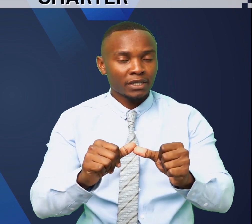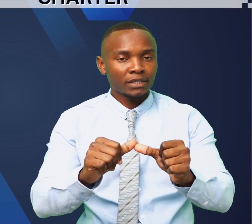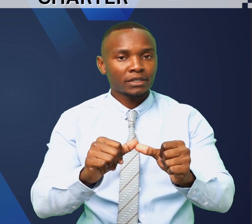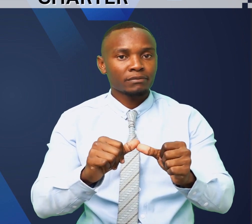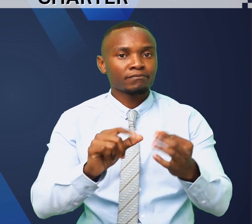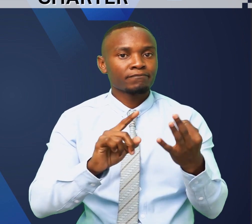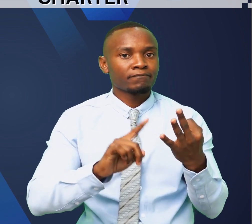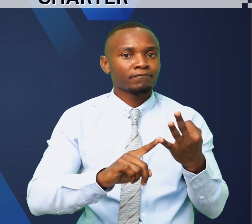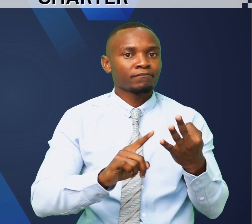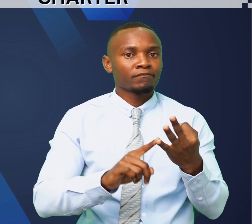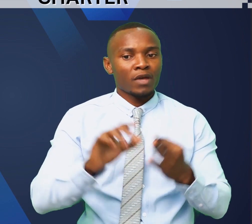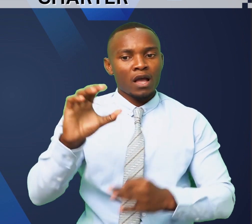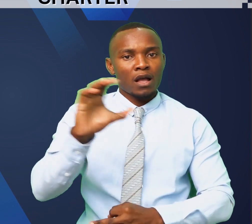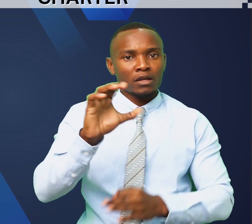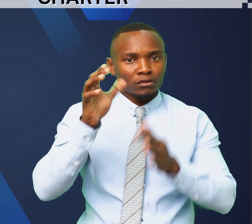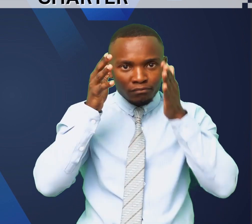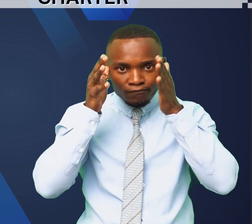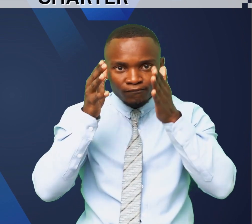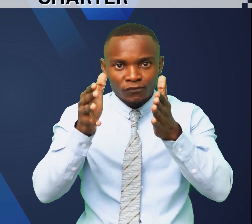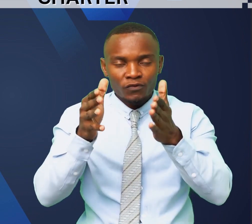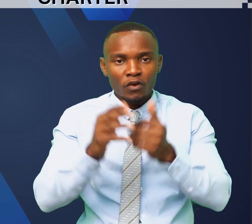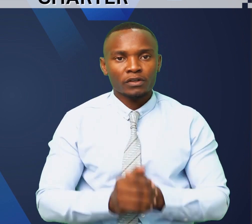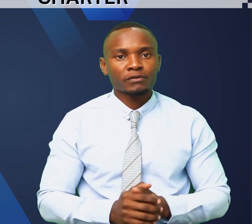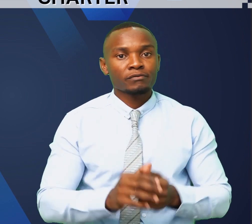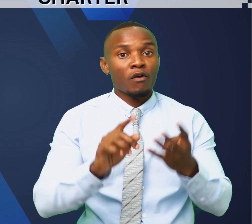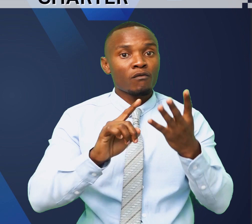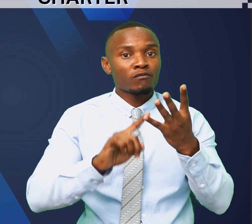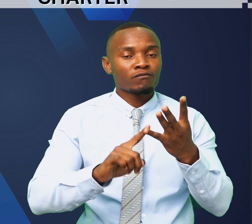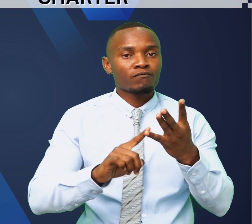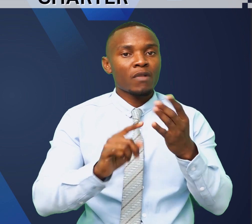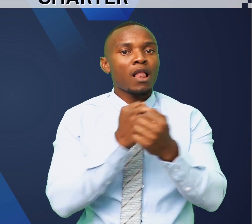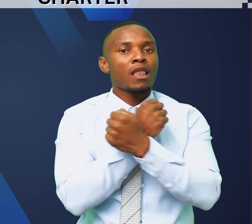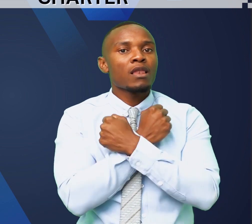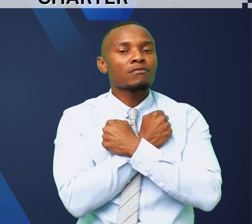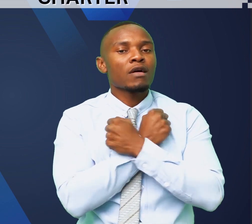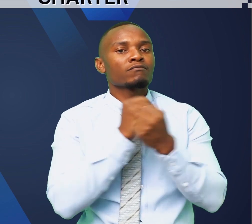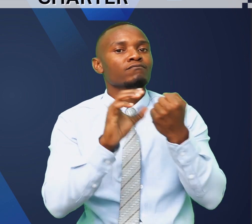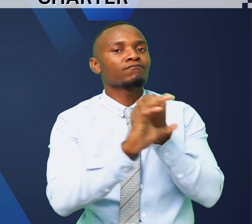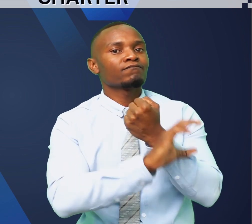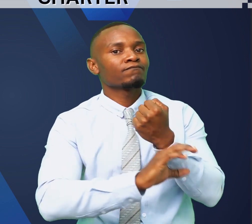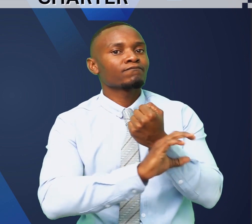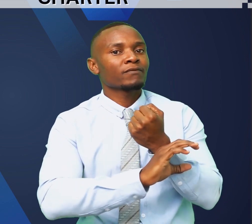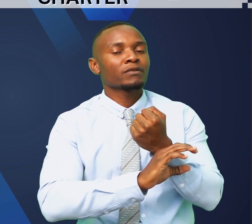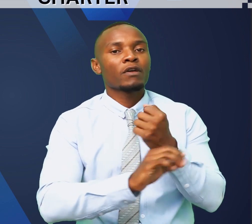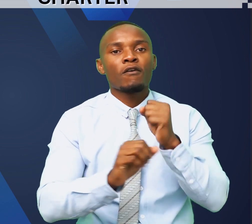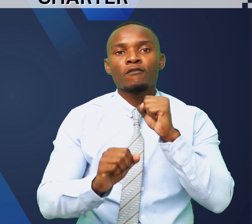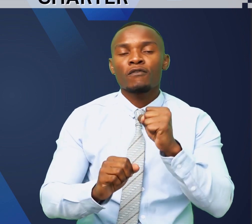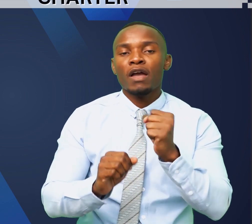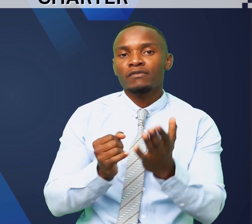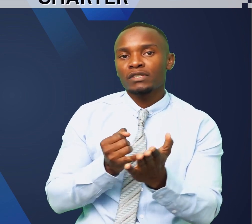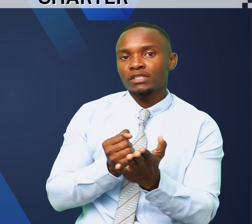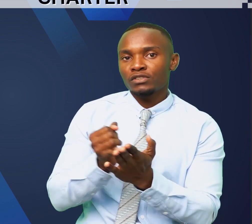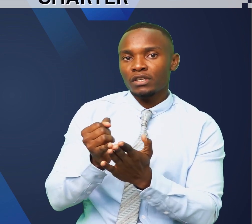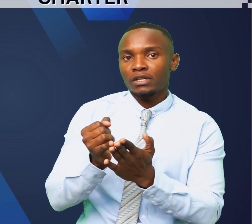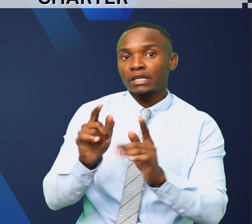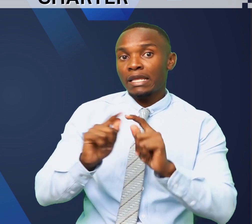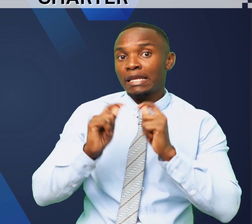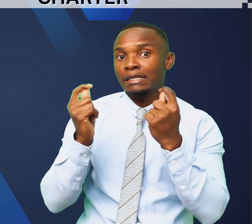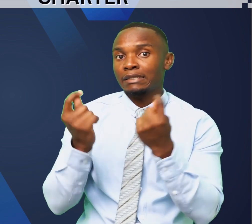sustainability, customer focus, patriotism, integrity, team